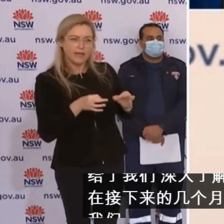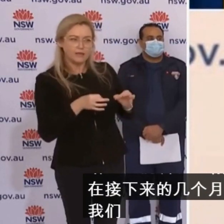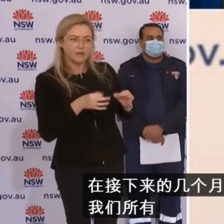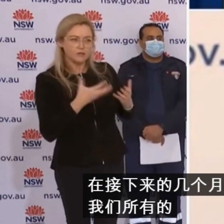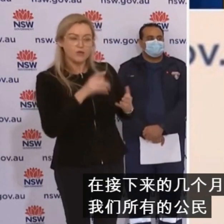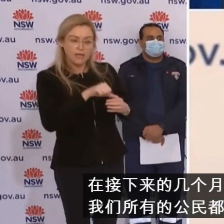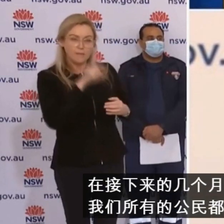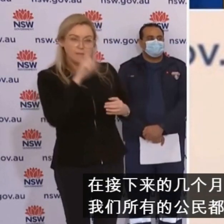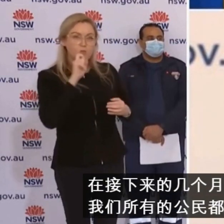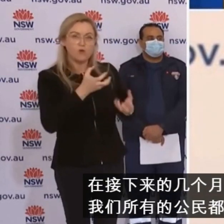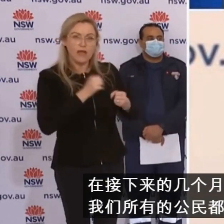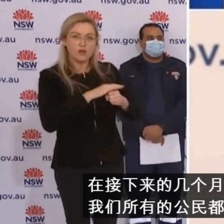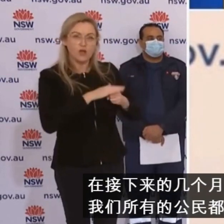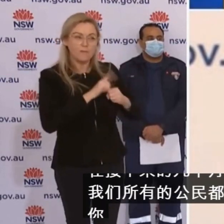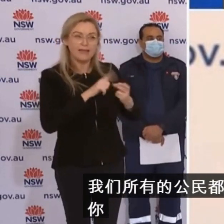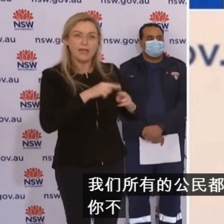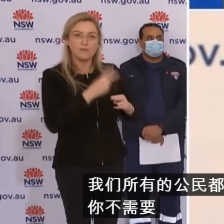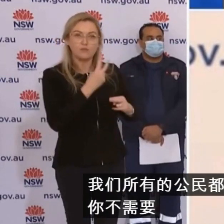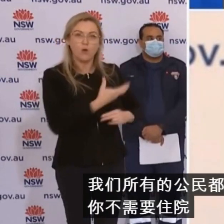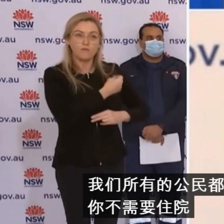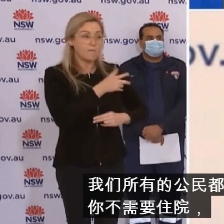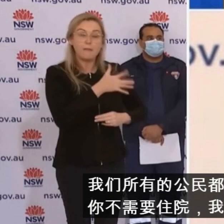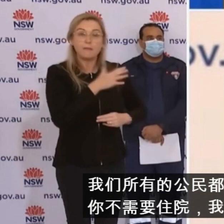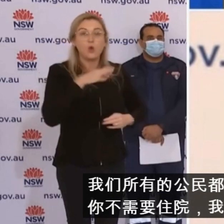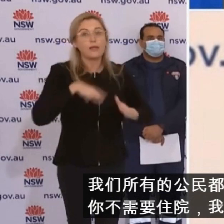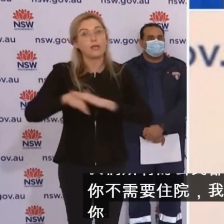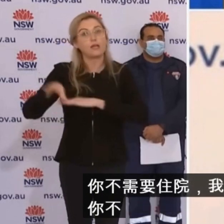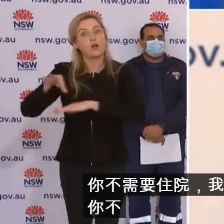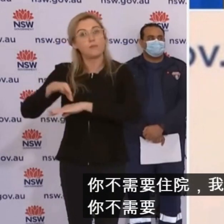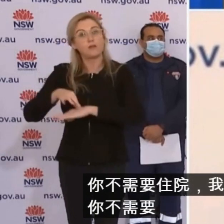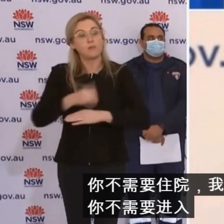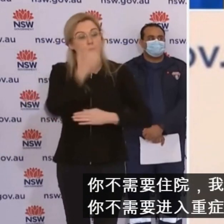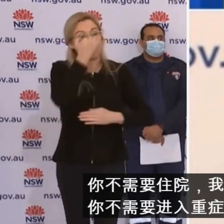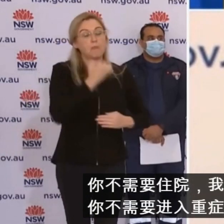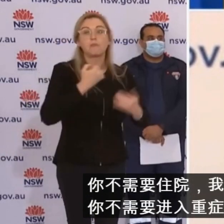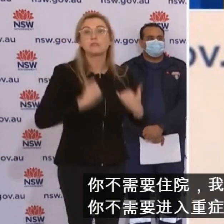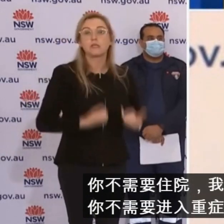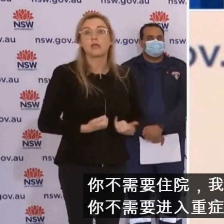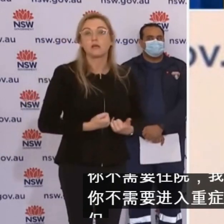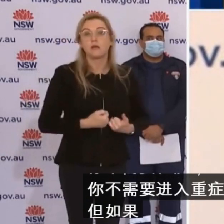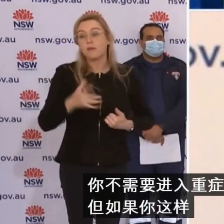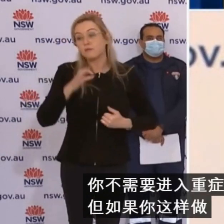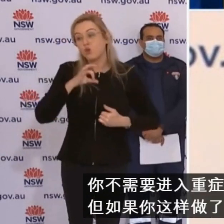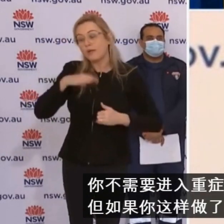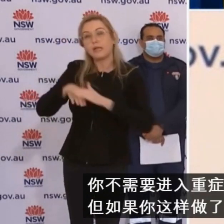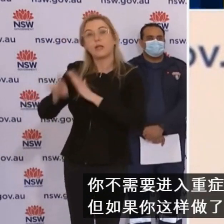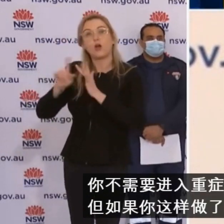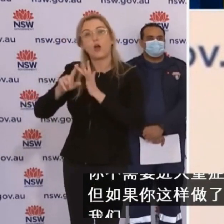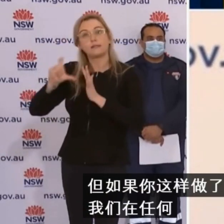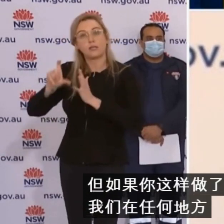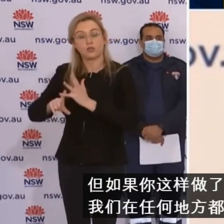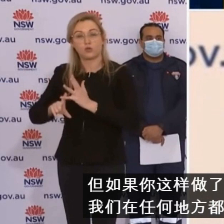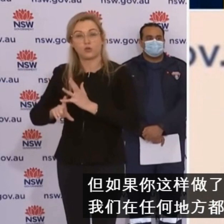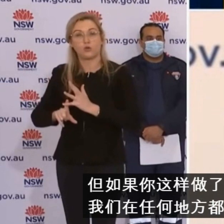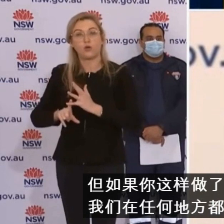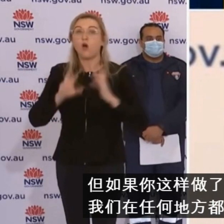want all of our citizens to know that we hope you don't need hospitalisation. We hope you don't need to go into intensive care. But if you do, we